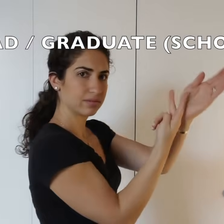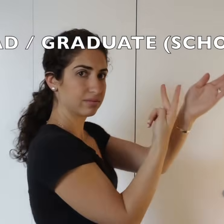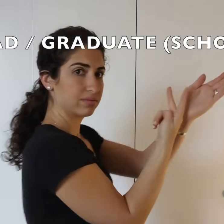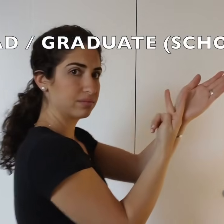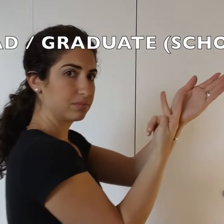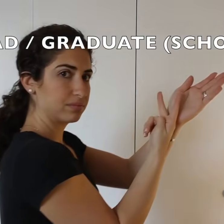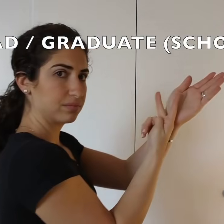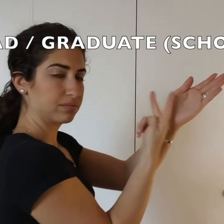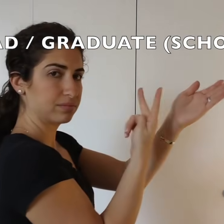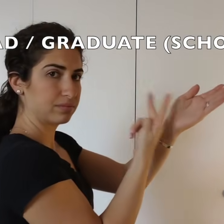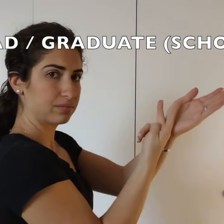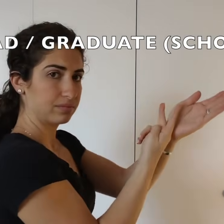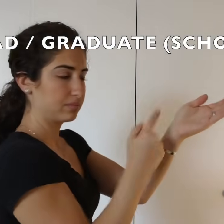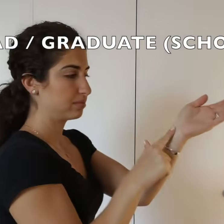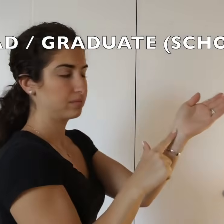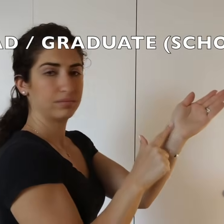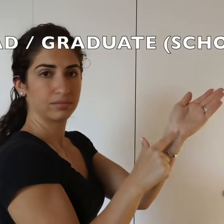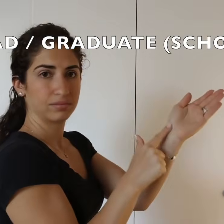opposite wrist.